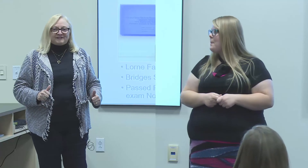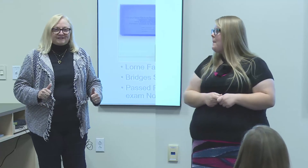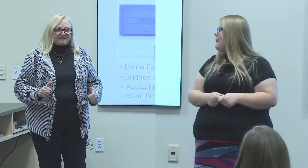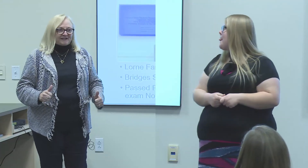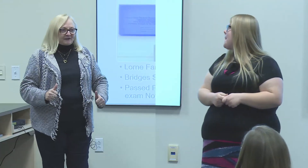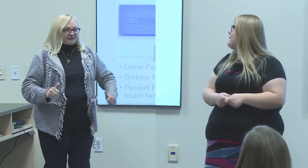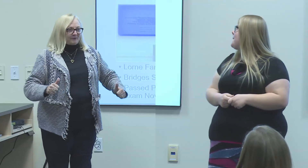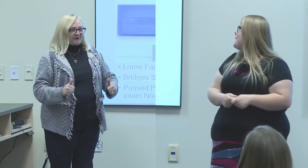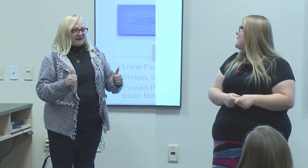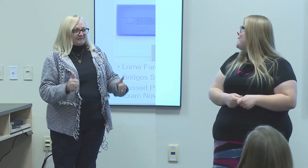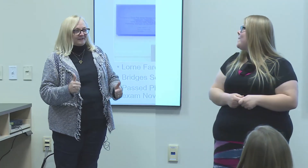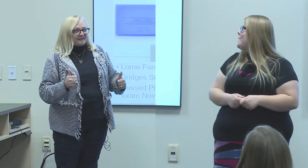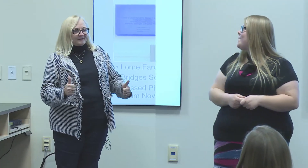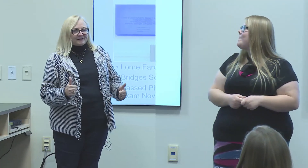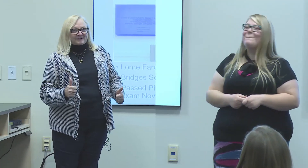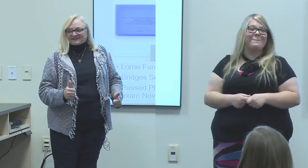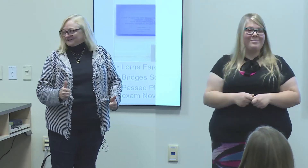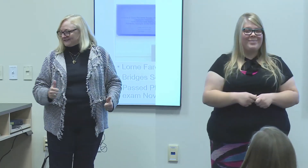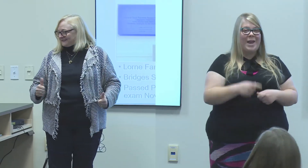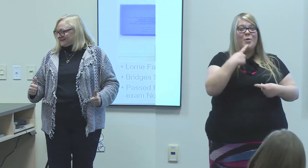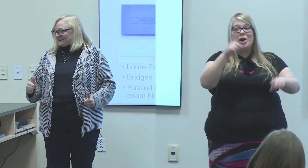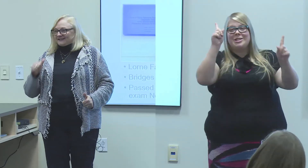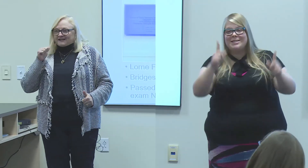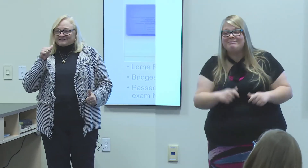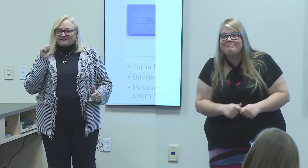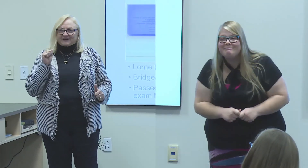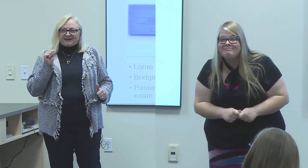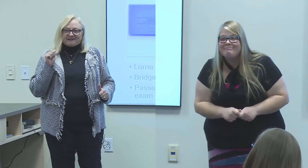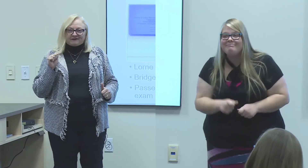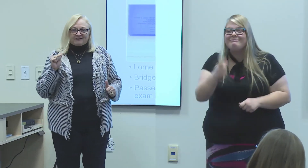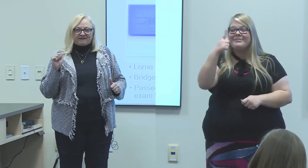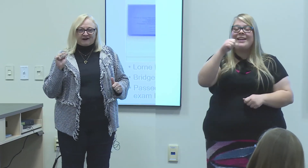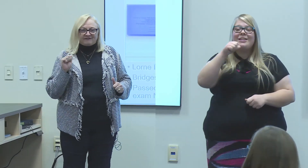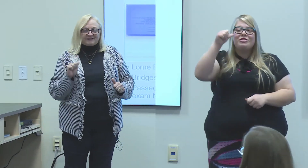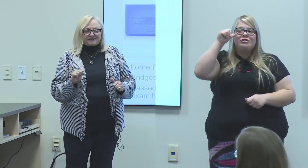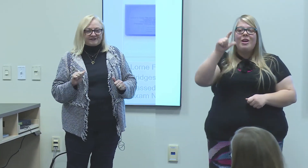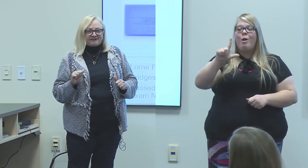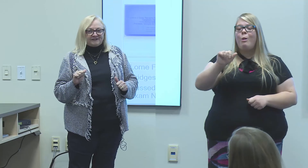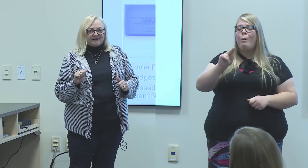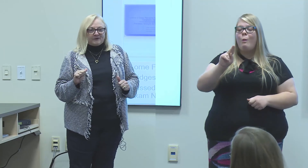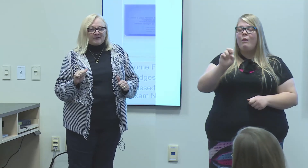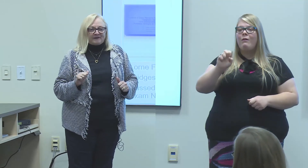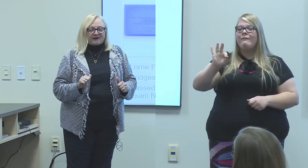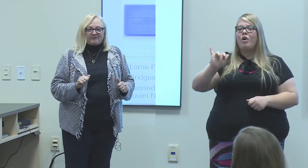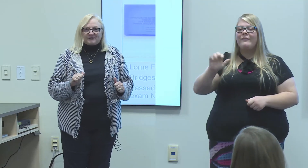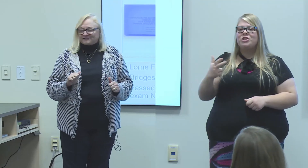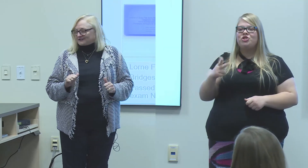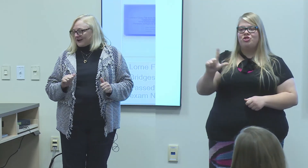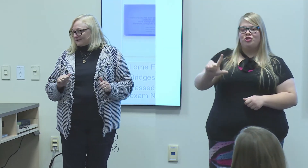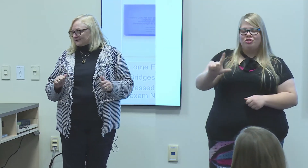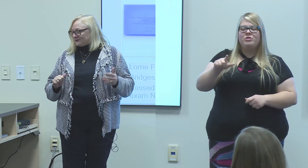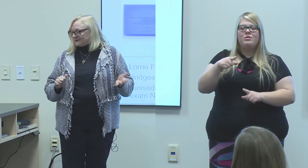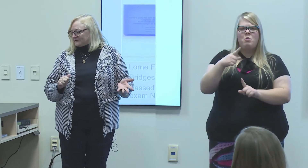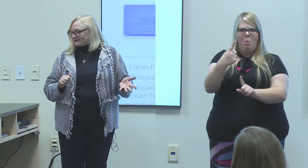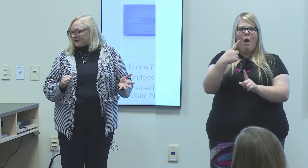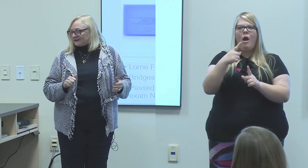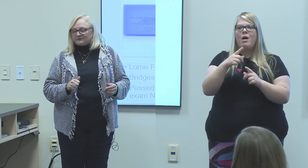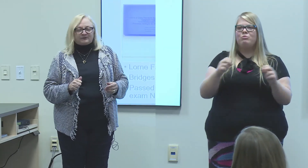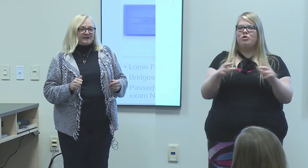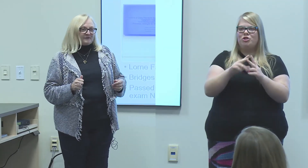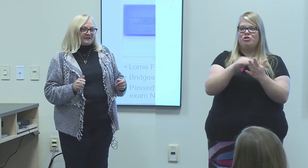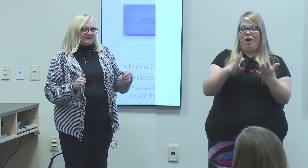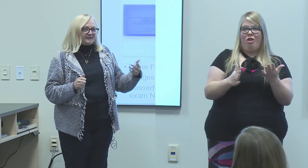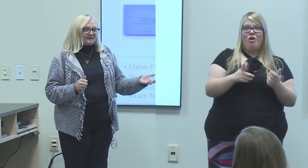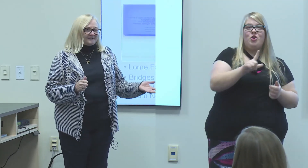The Bridges to the Doctorate program really works. Yesterday, Lauren Farovich, one of our Bridges scholars, who was a scholar